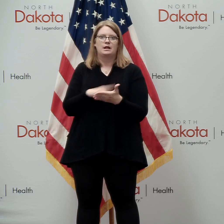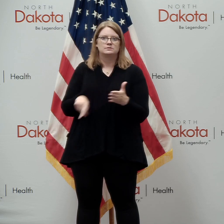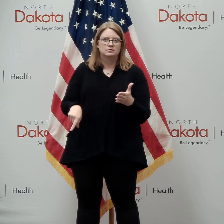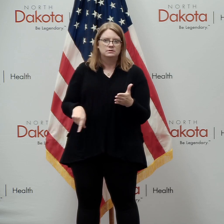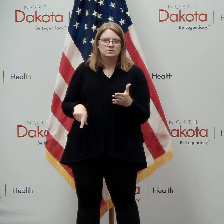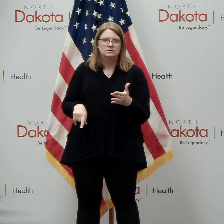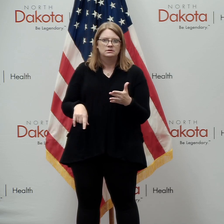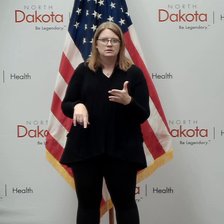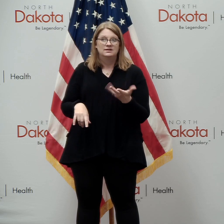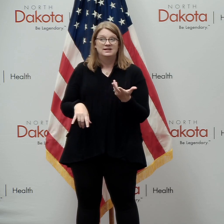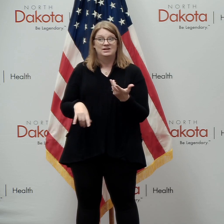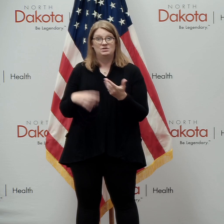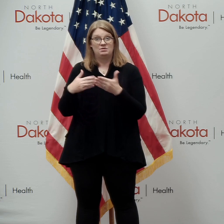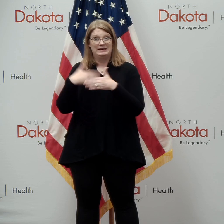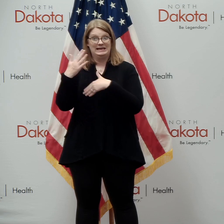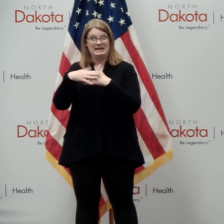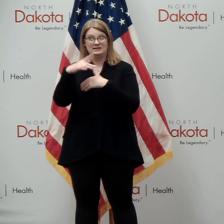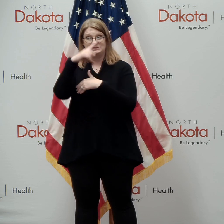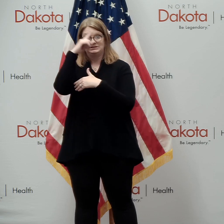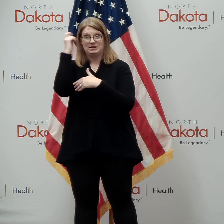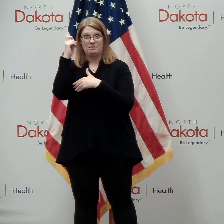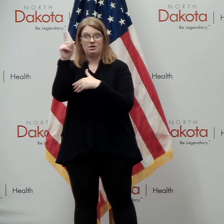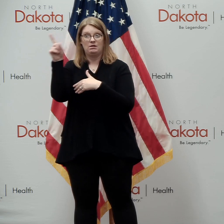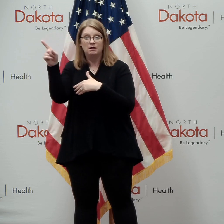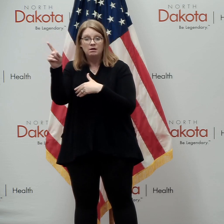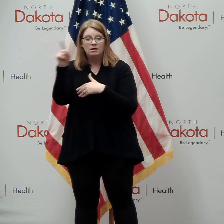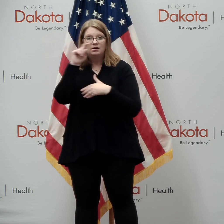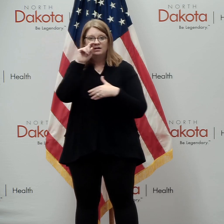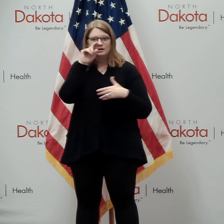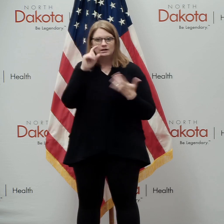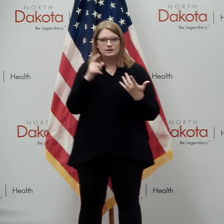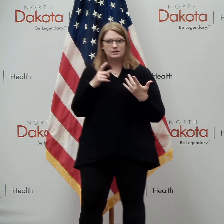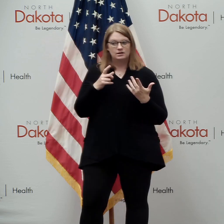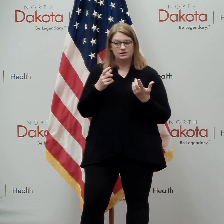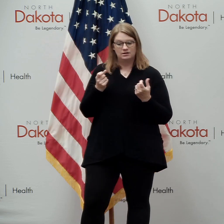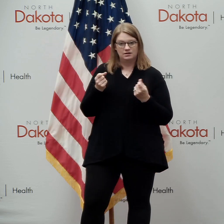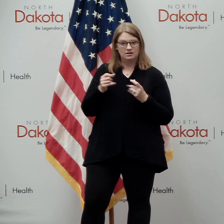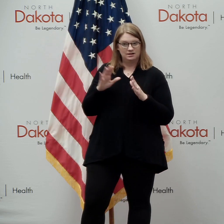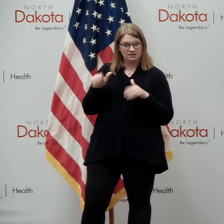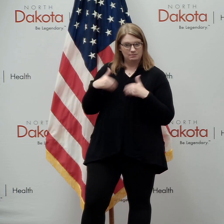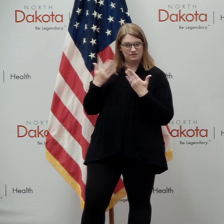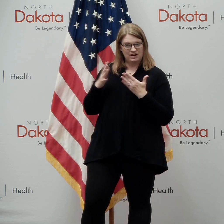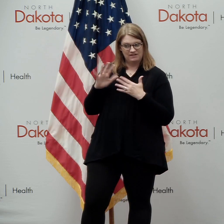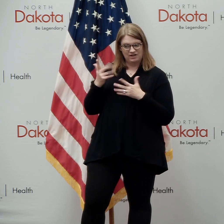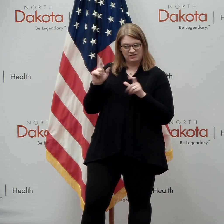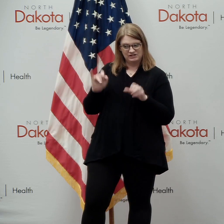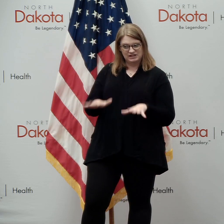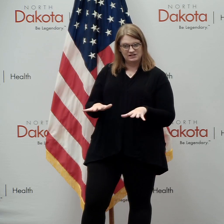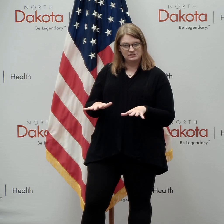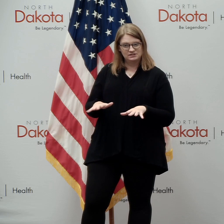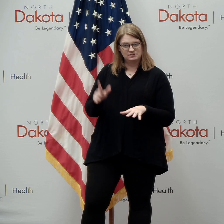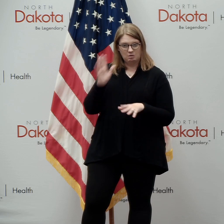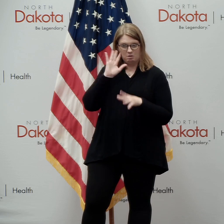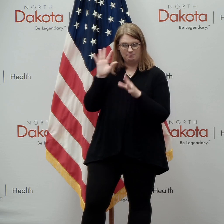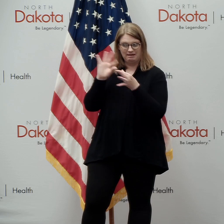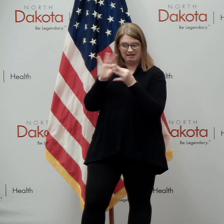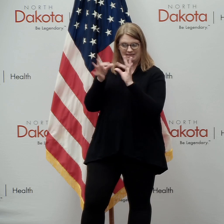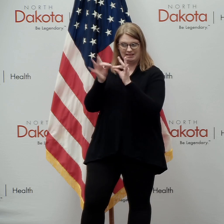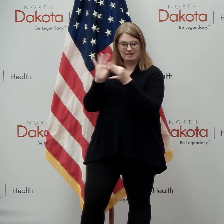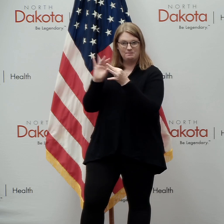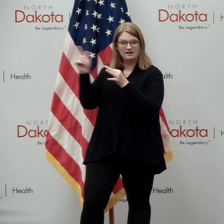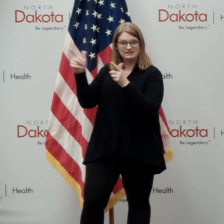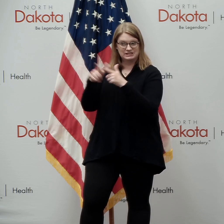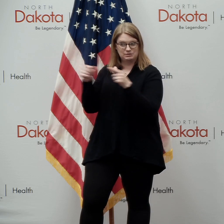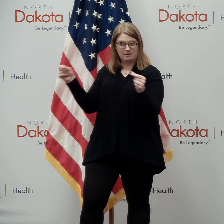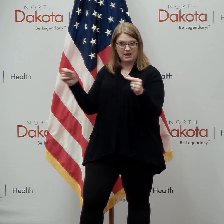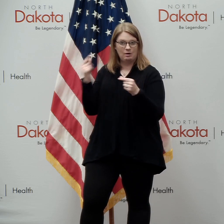I think that was in doubt. But if you think there's going to be multiple competitors delivering $5 tests with high accuracy, there will be an Olympics next summer in Japan, is my